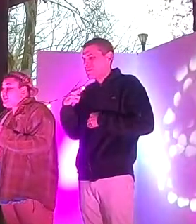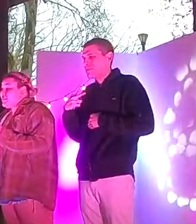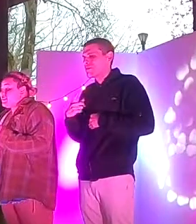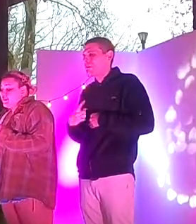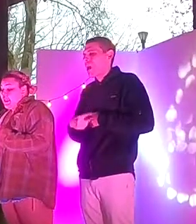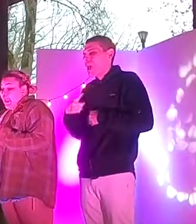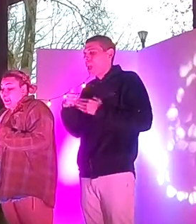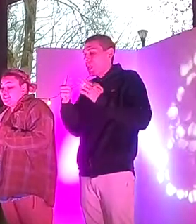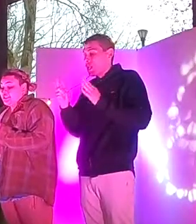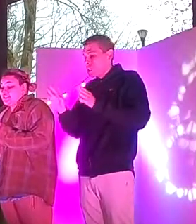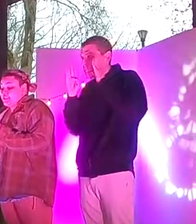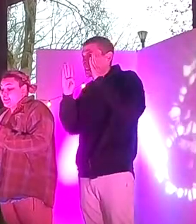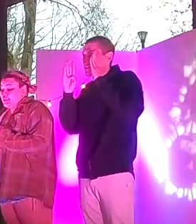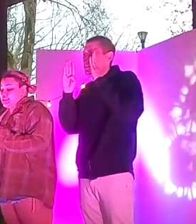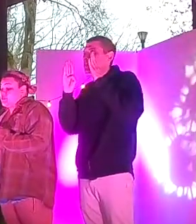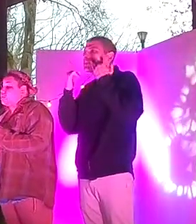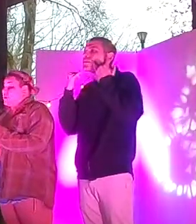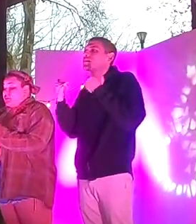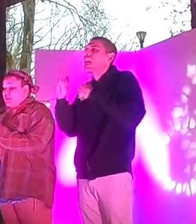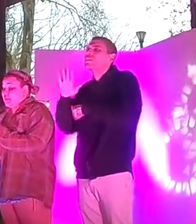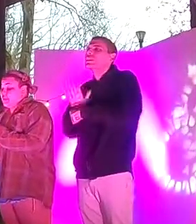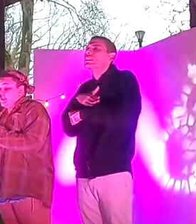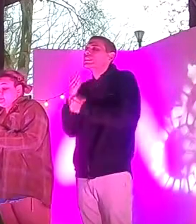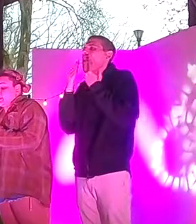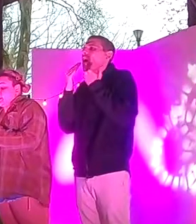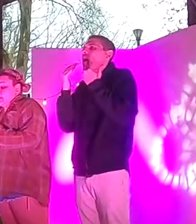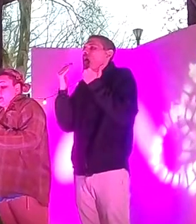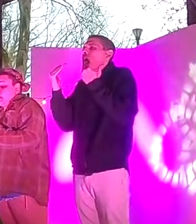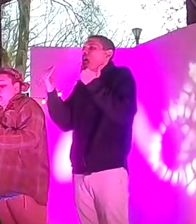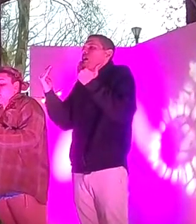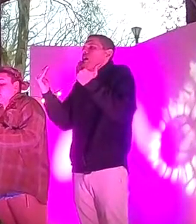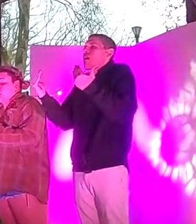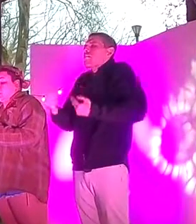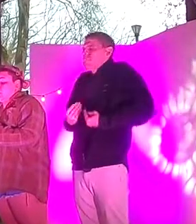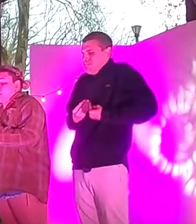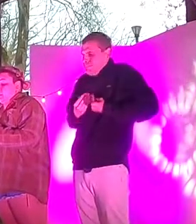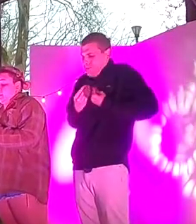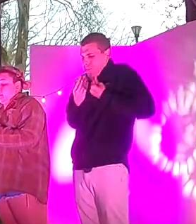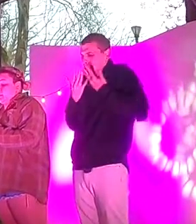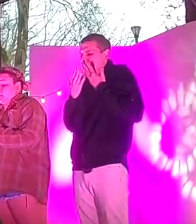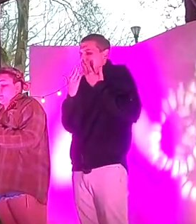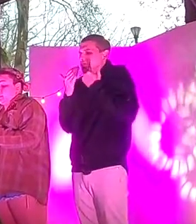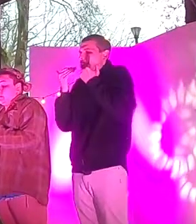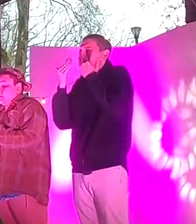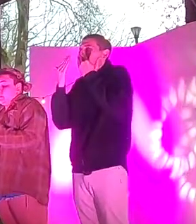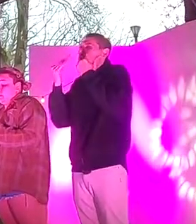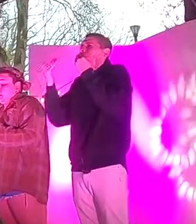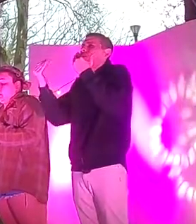1. Listen as she sings between your lips. Hold Mo'ui